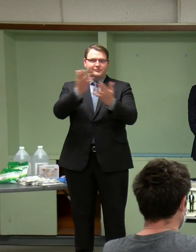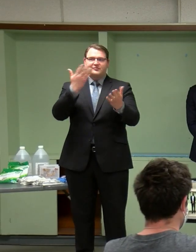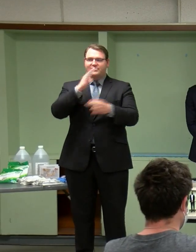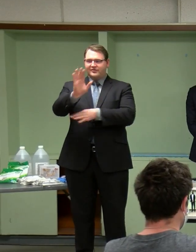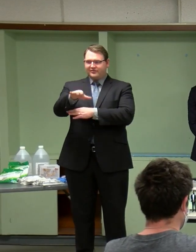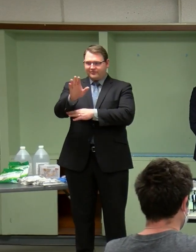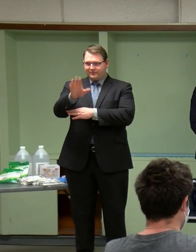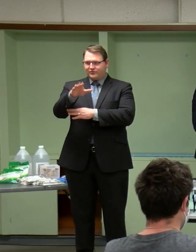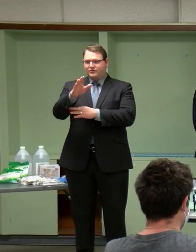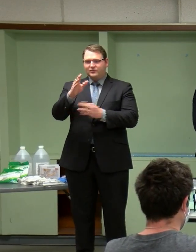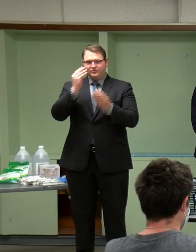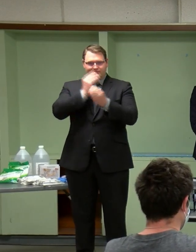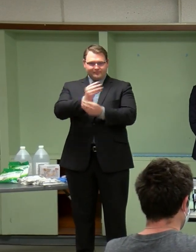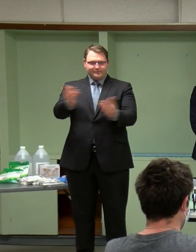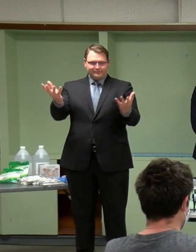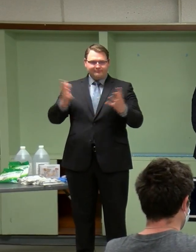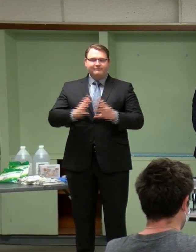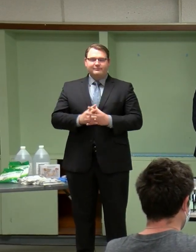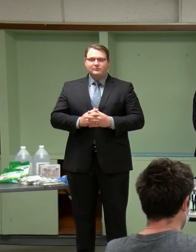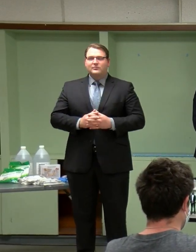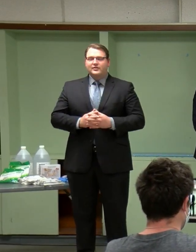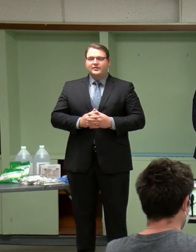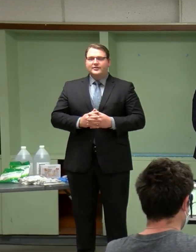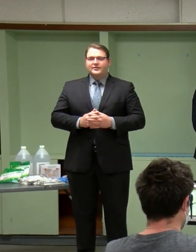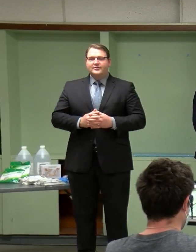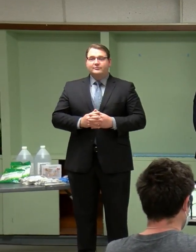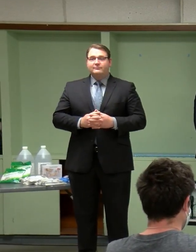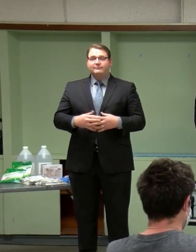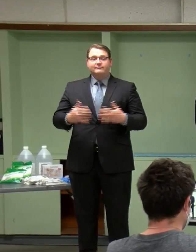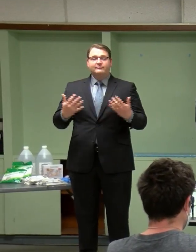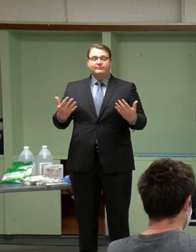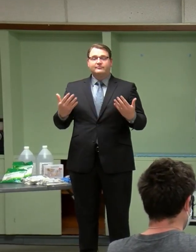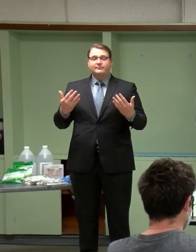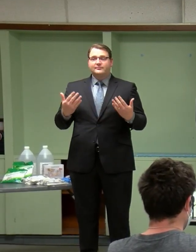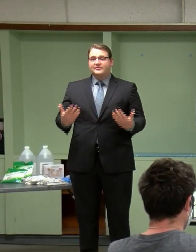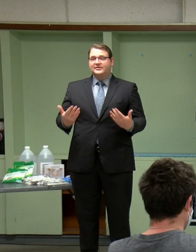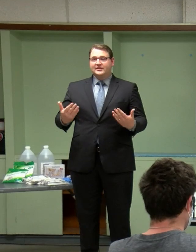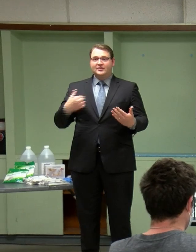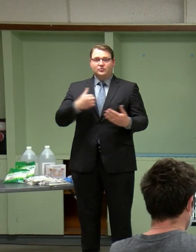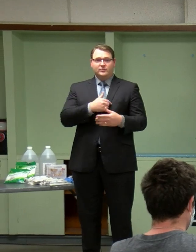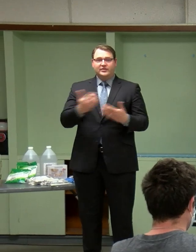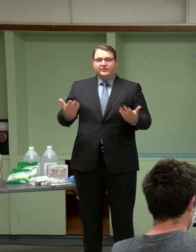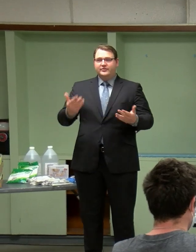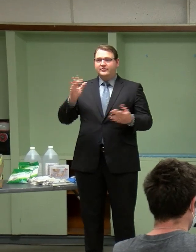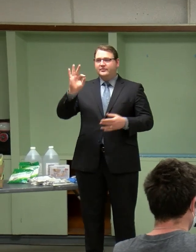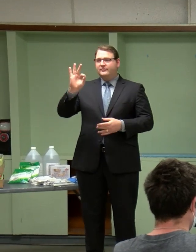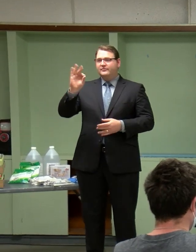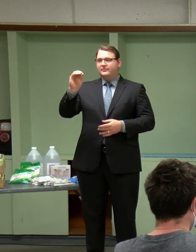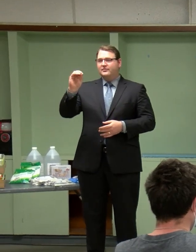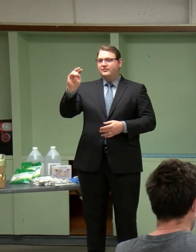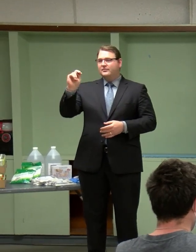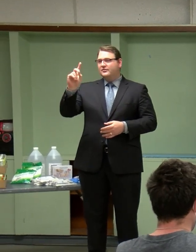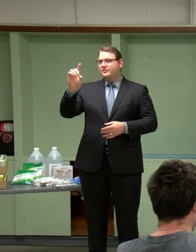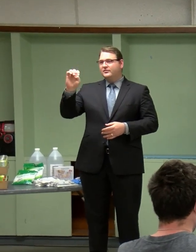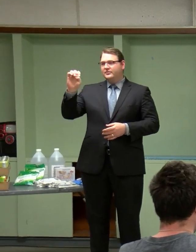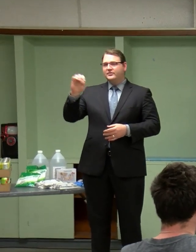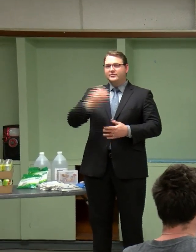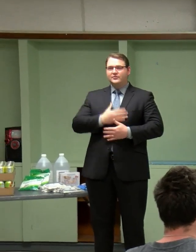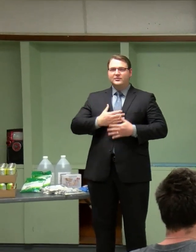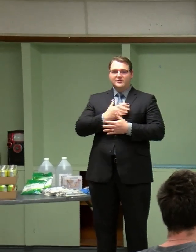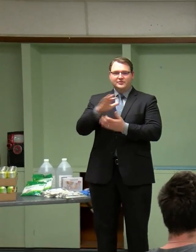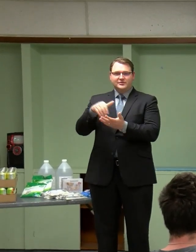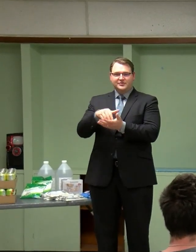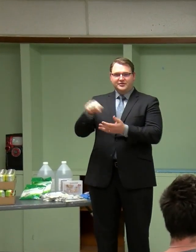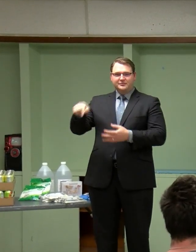Good afternoon to everyone. And today we are at the Fonde Recreation Center, a place that has